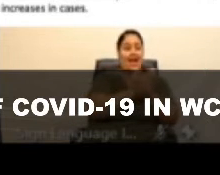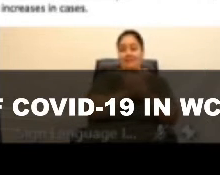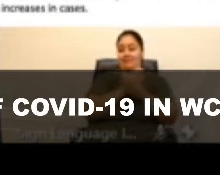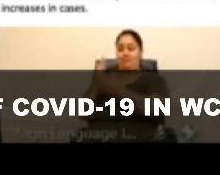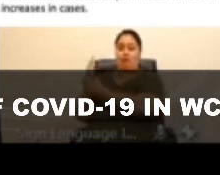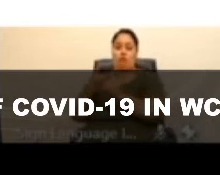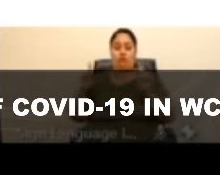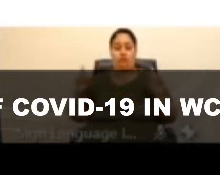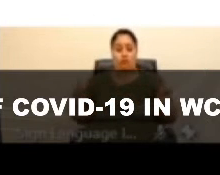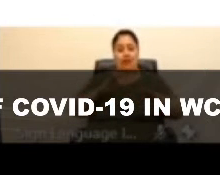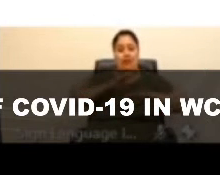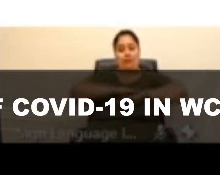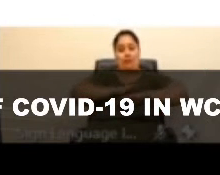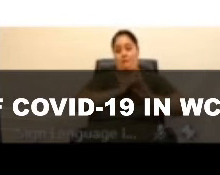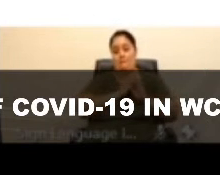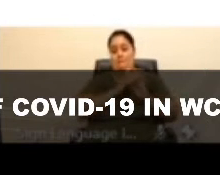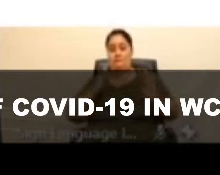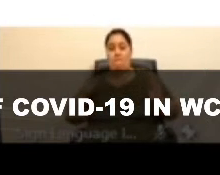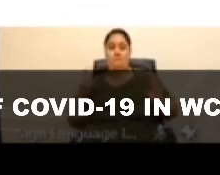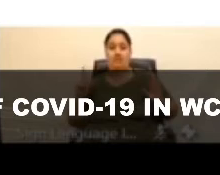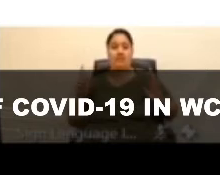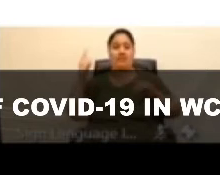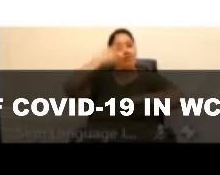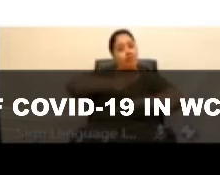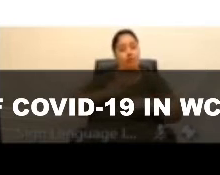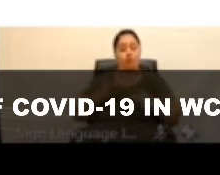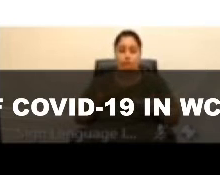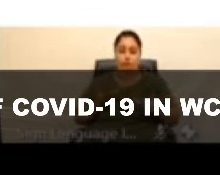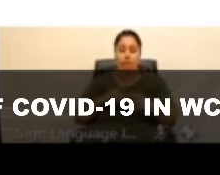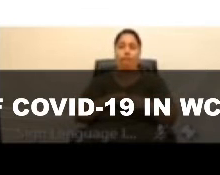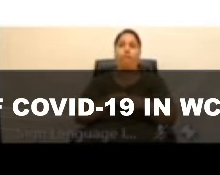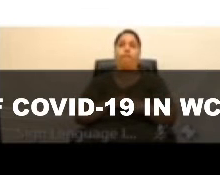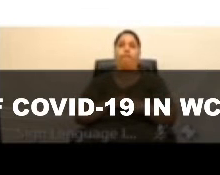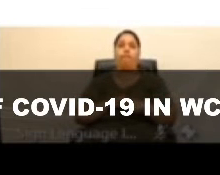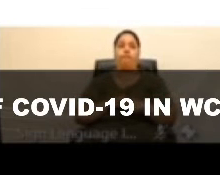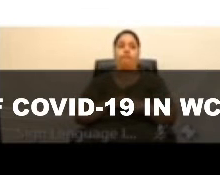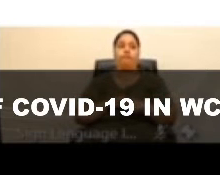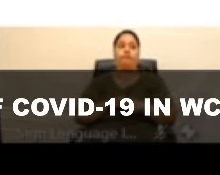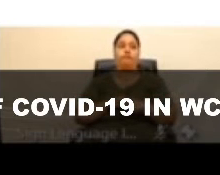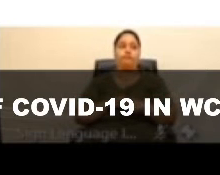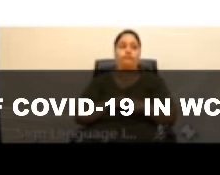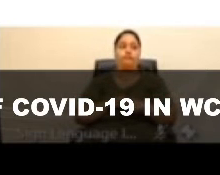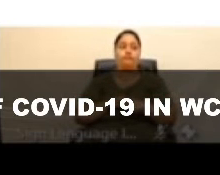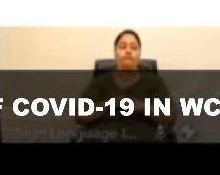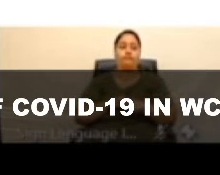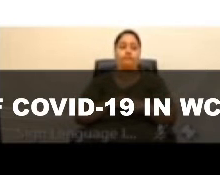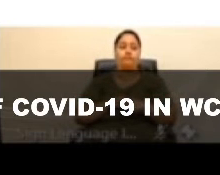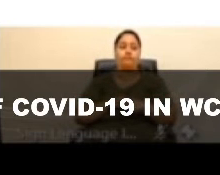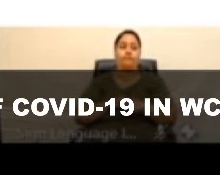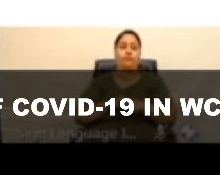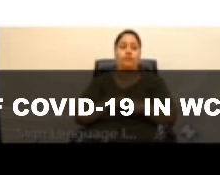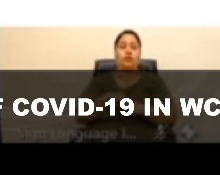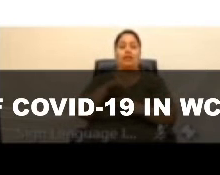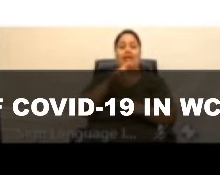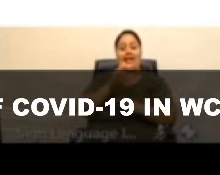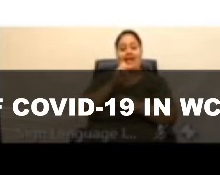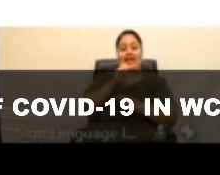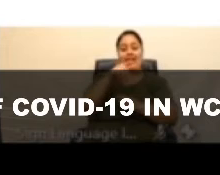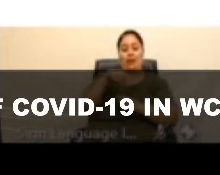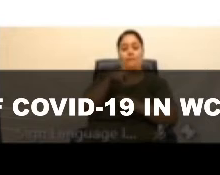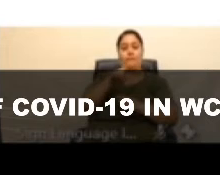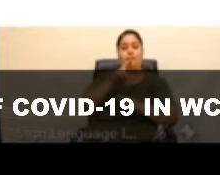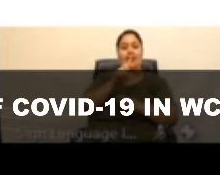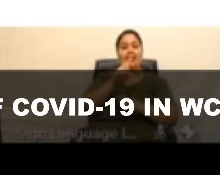for that time. The reproduction number is what is the number of people